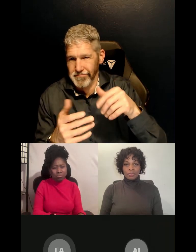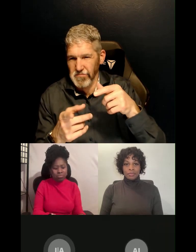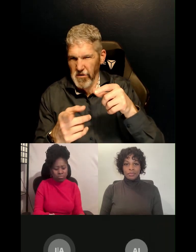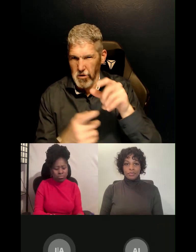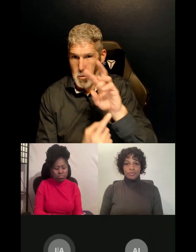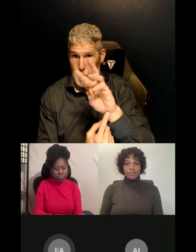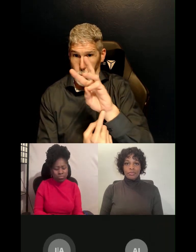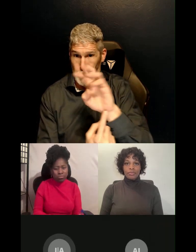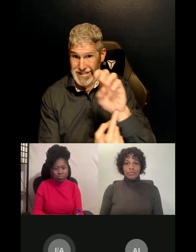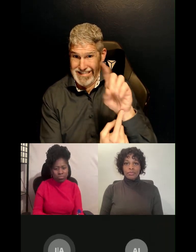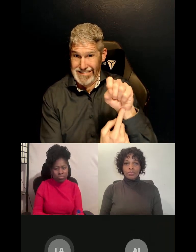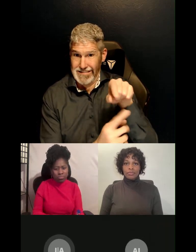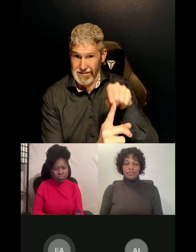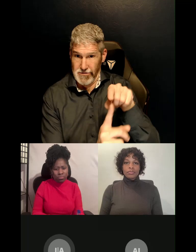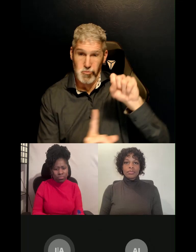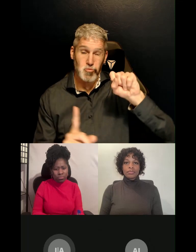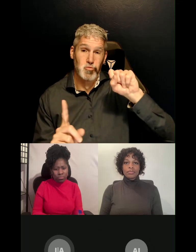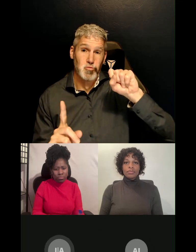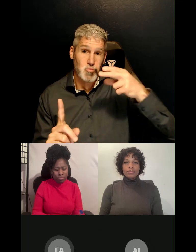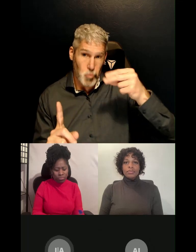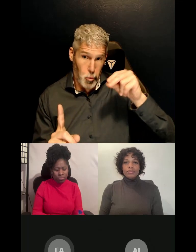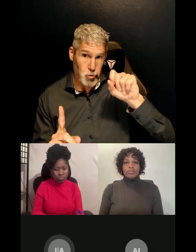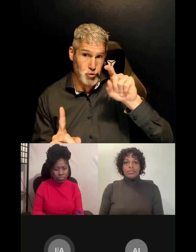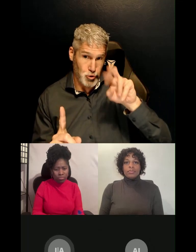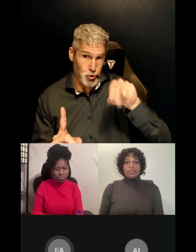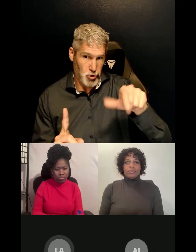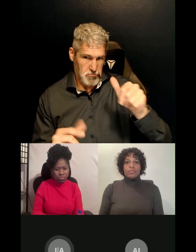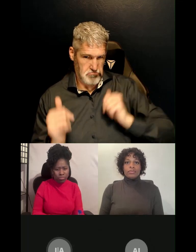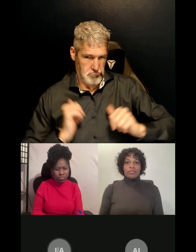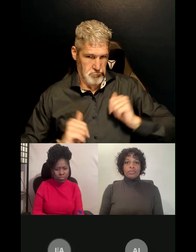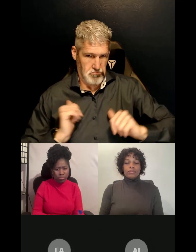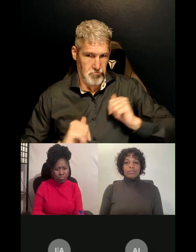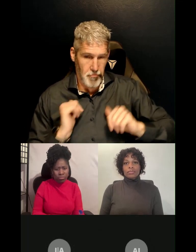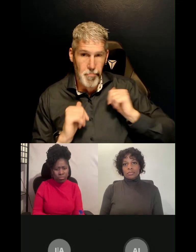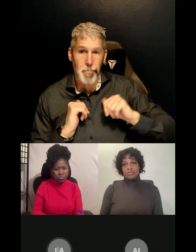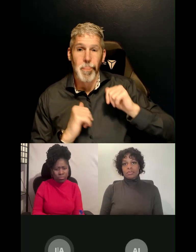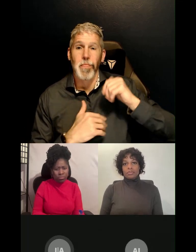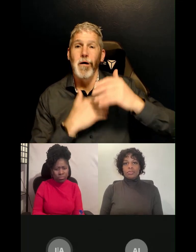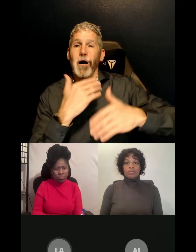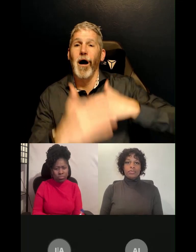I can't remember which channel it was on. I believe it was on Showtime.